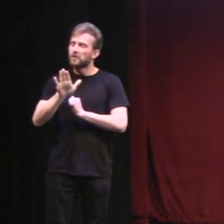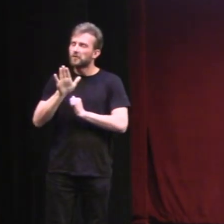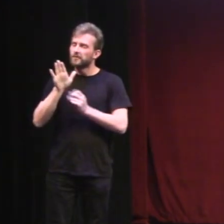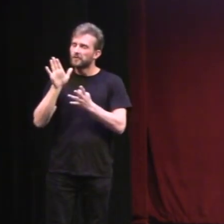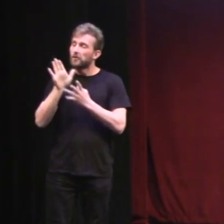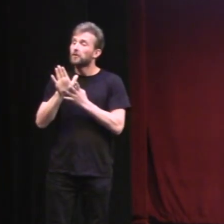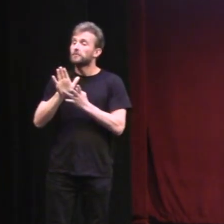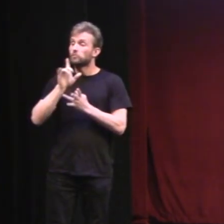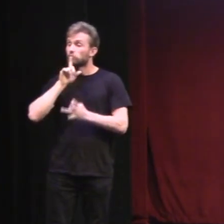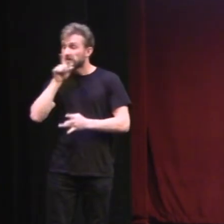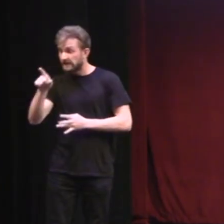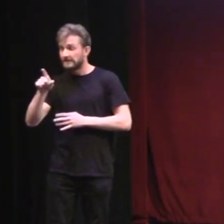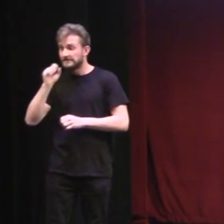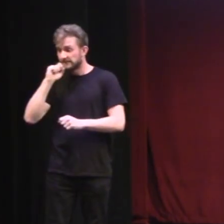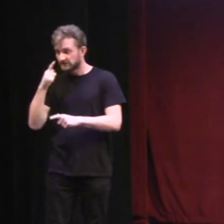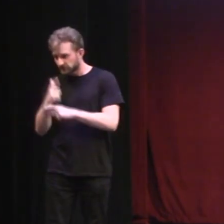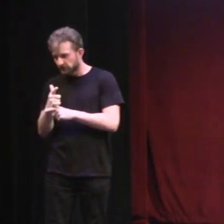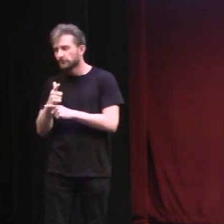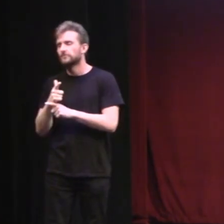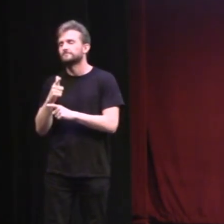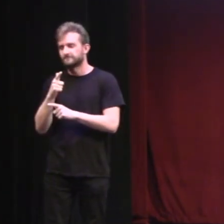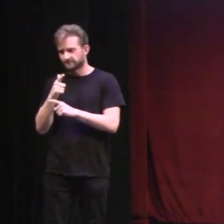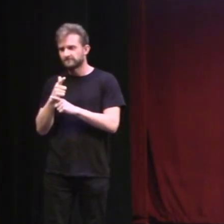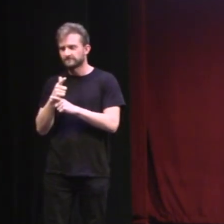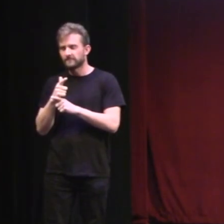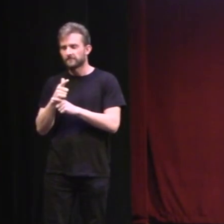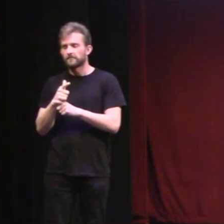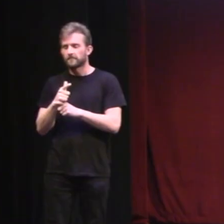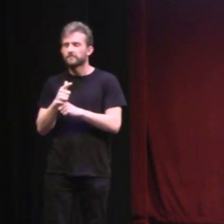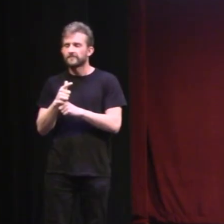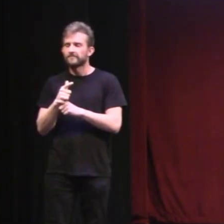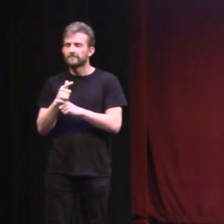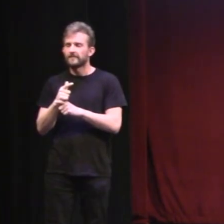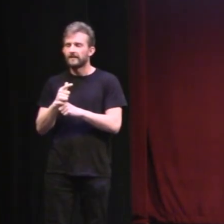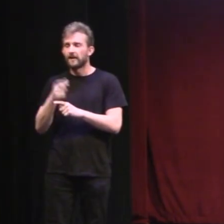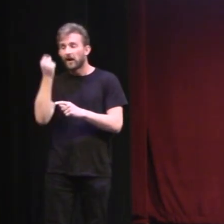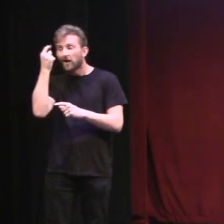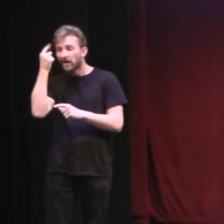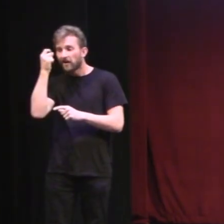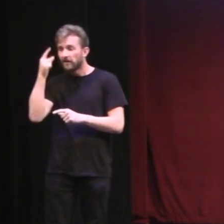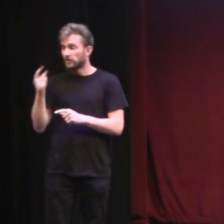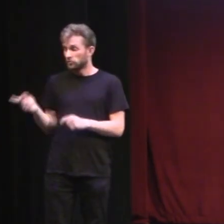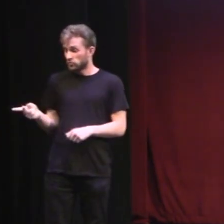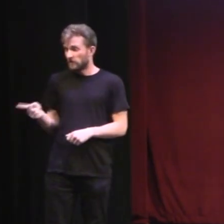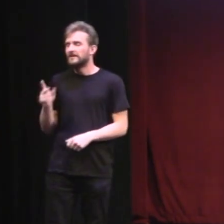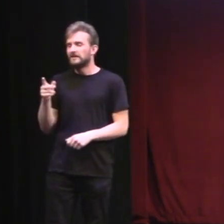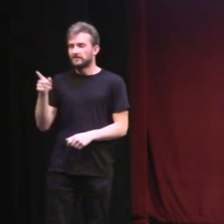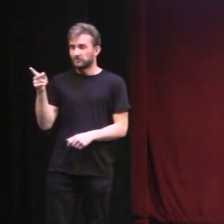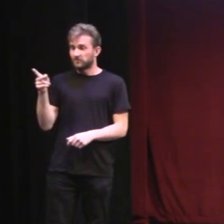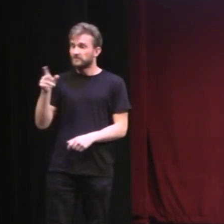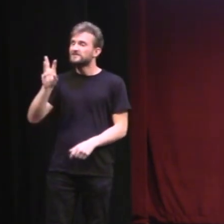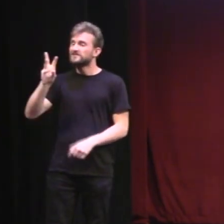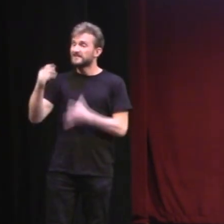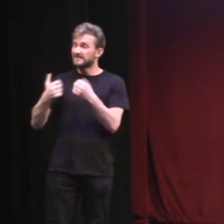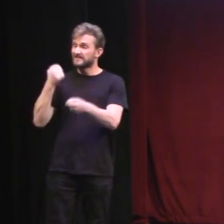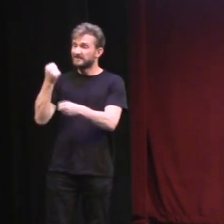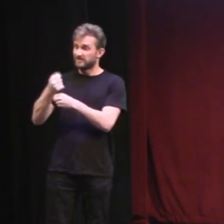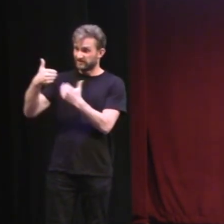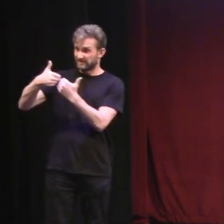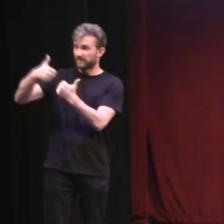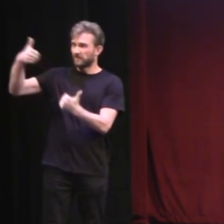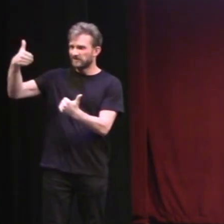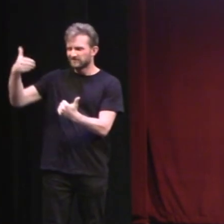family. They have a 6-year age gap, but that didn't seem to matter much. And